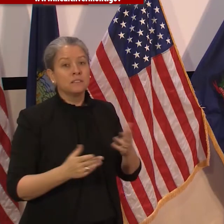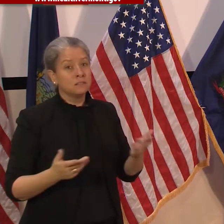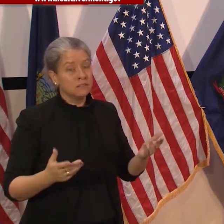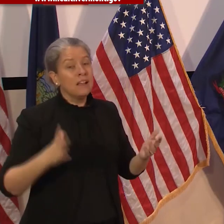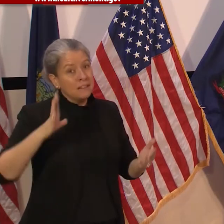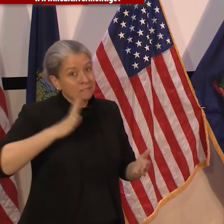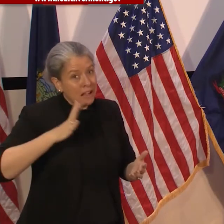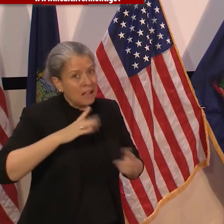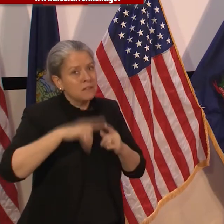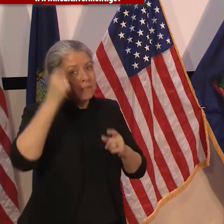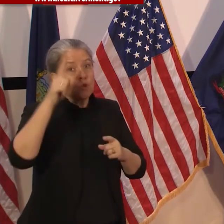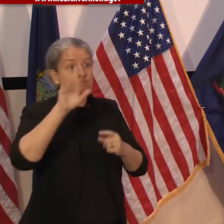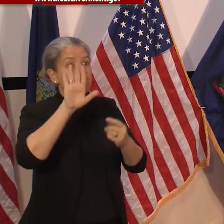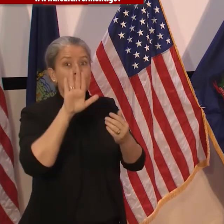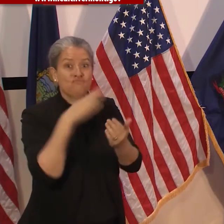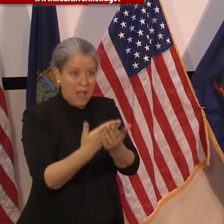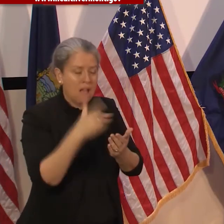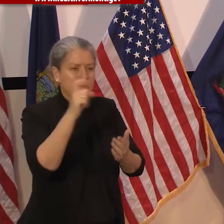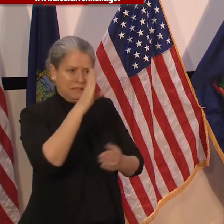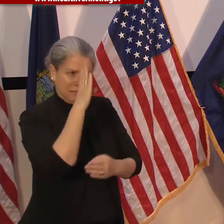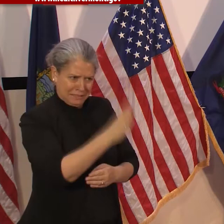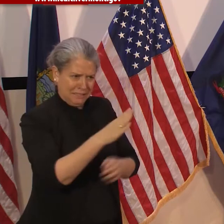stay home, stay safe order.